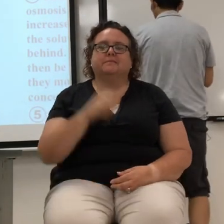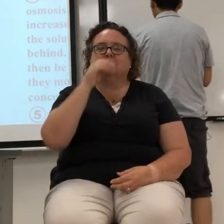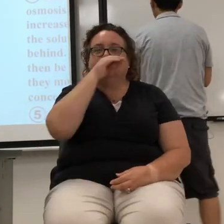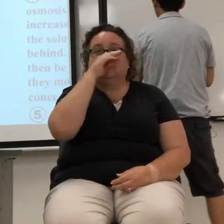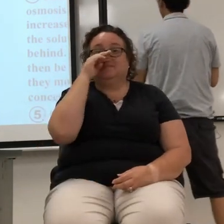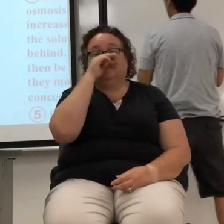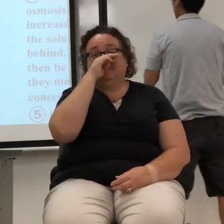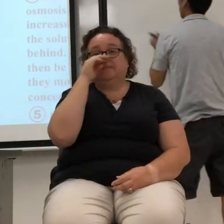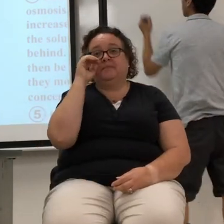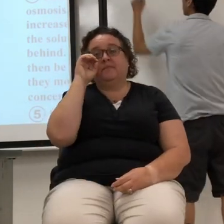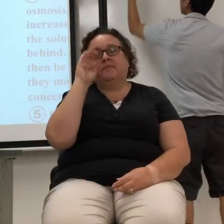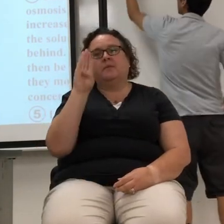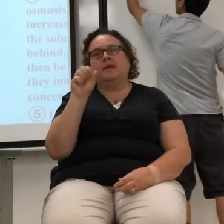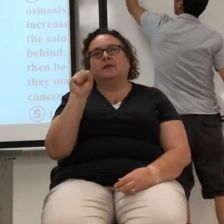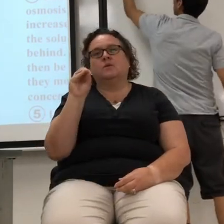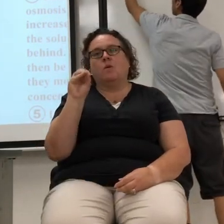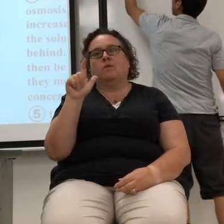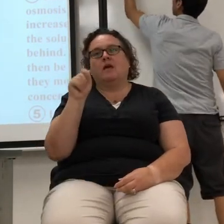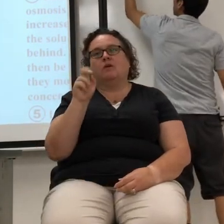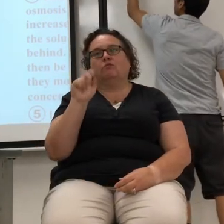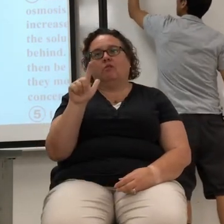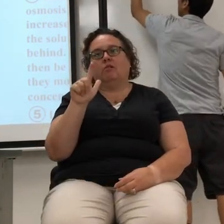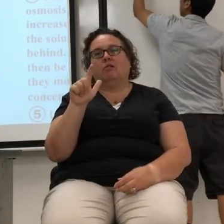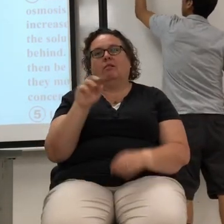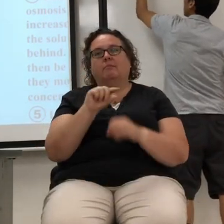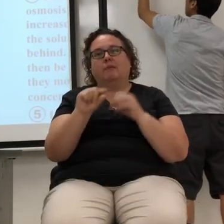Okay, so this is the basolateral membrane.